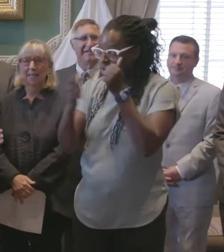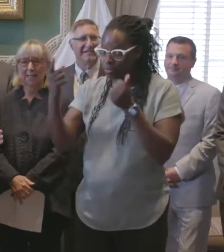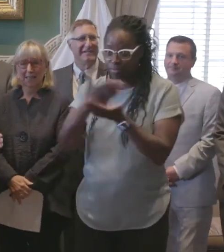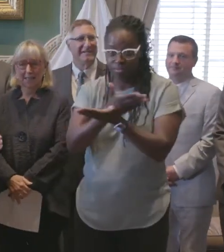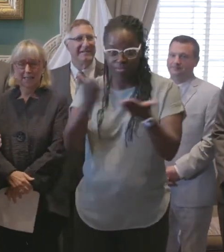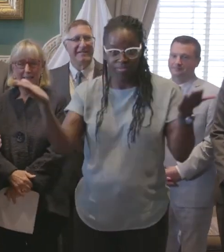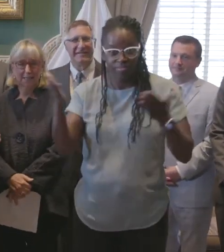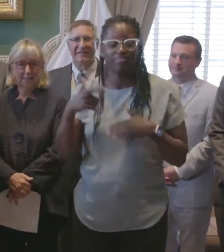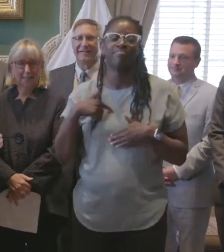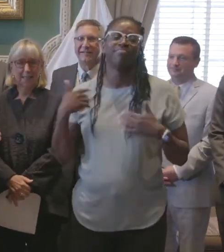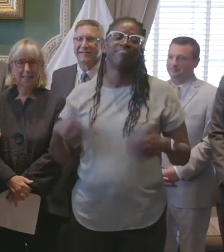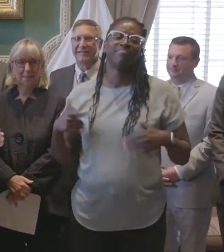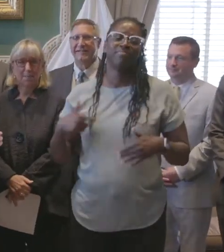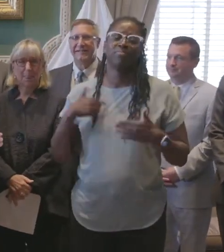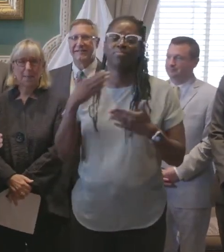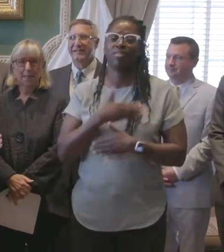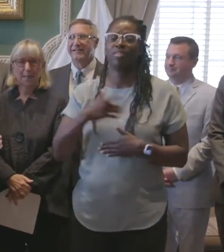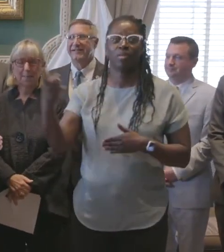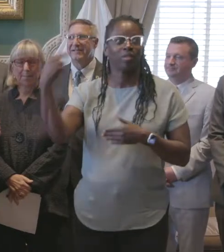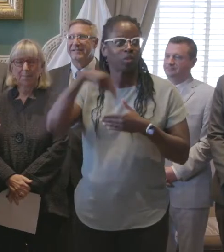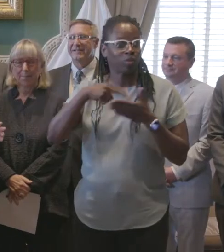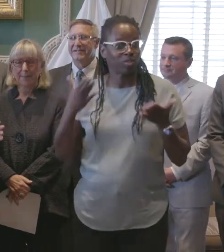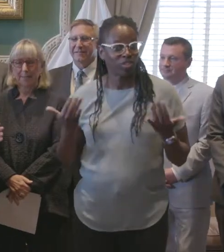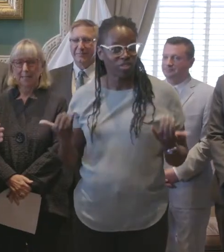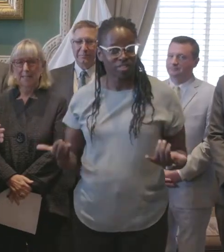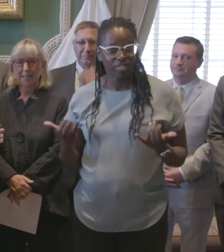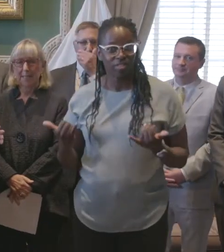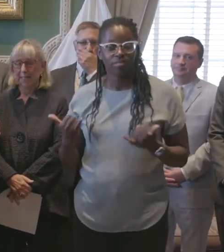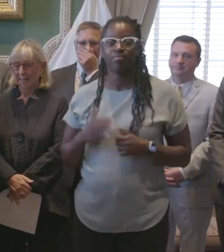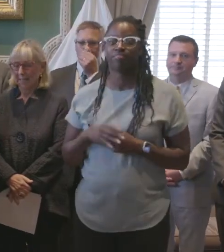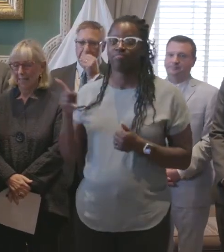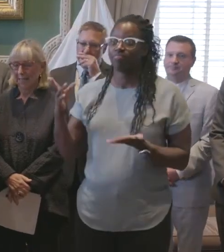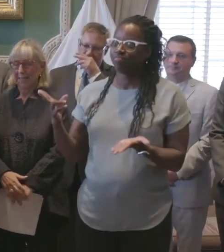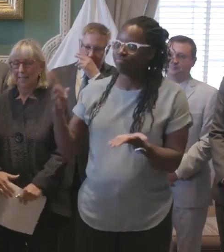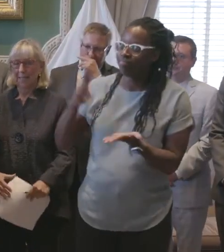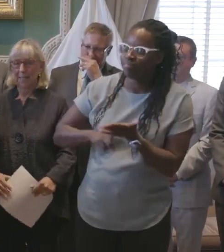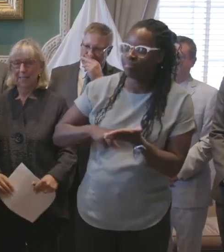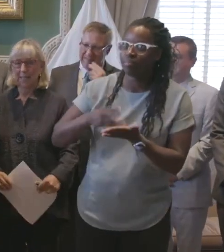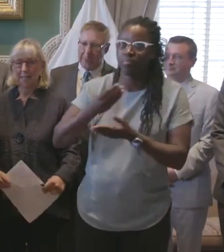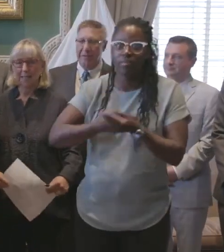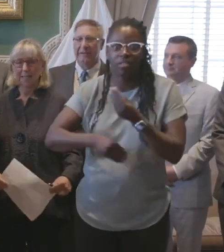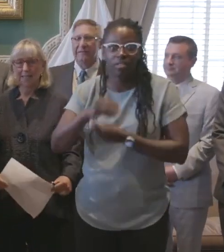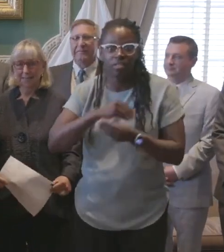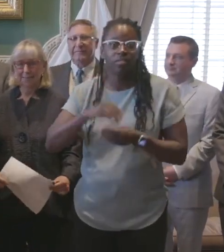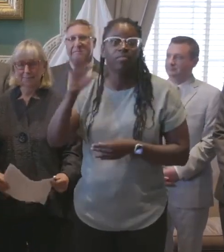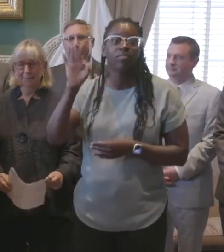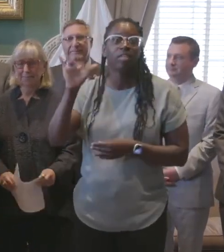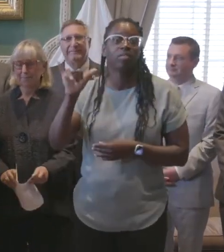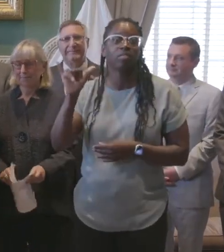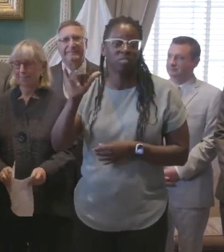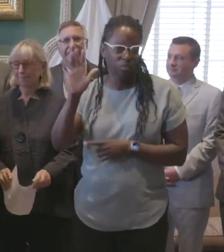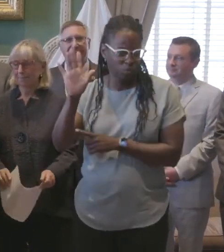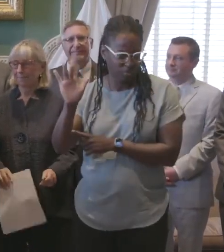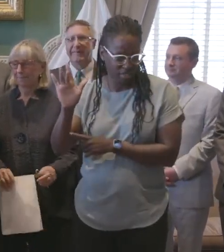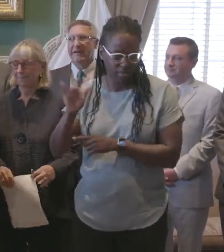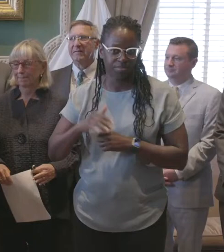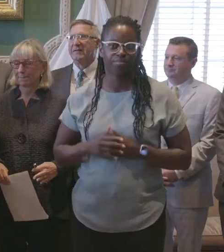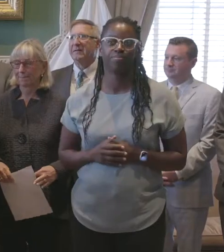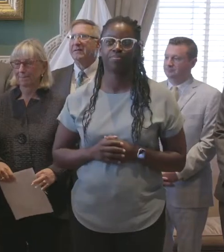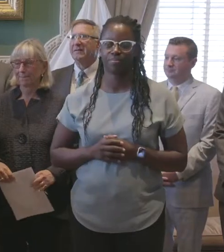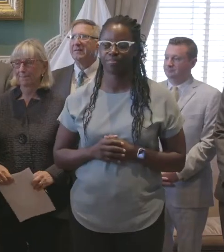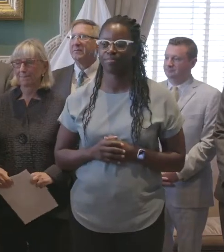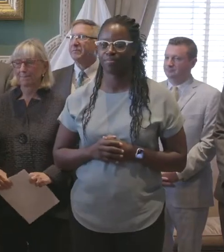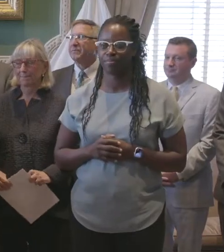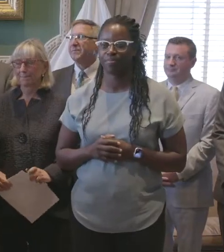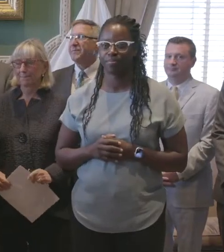be here and to be able to sign the budget for fiscal year 25. I want to recognize